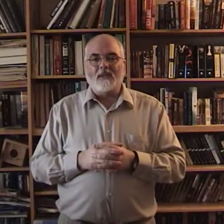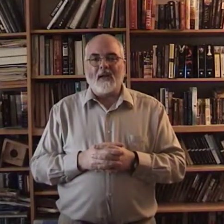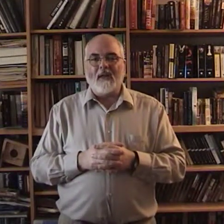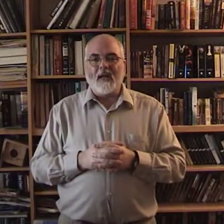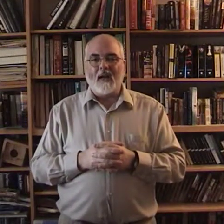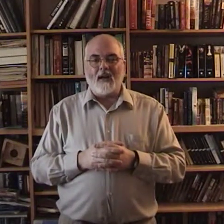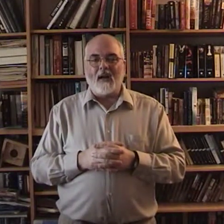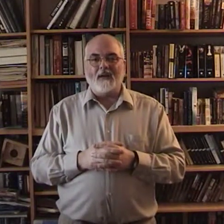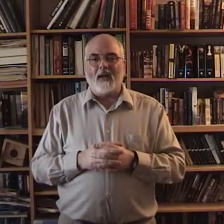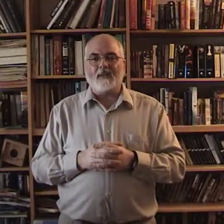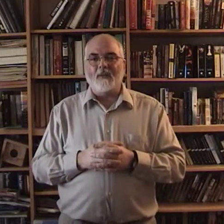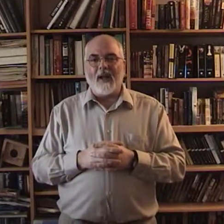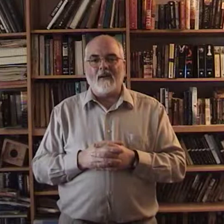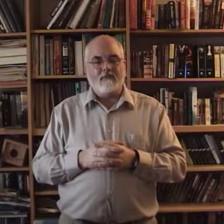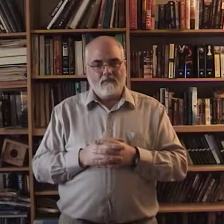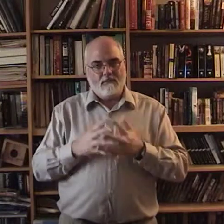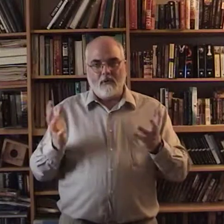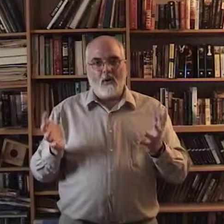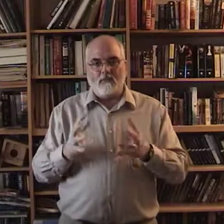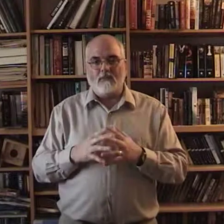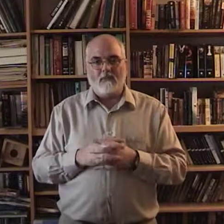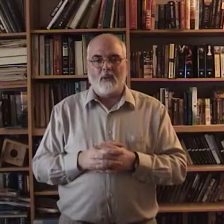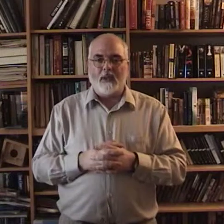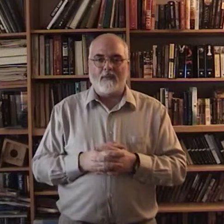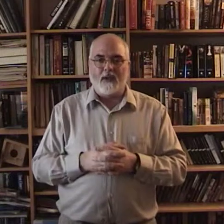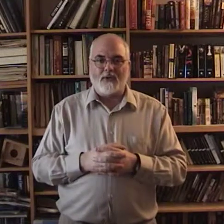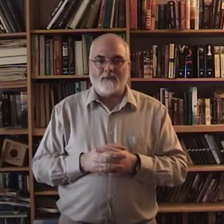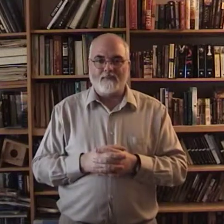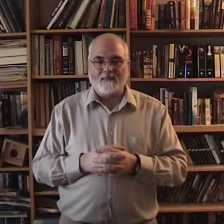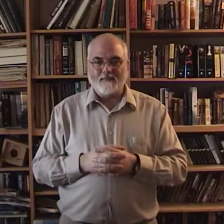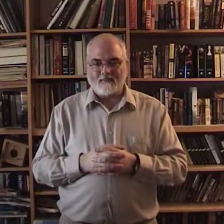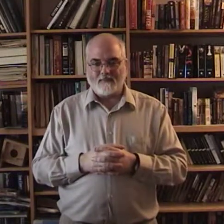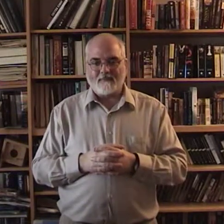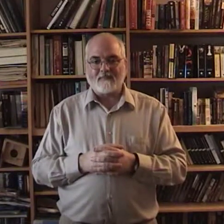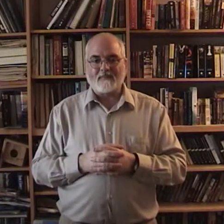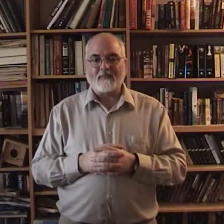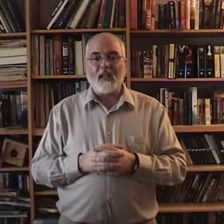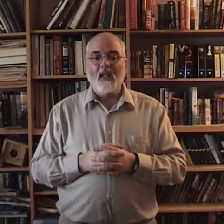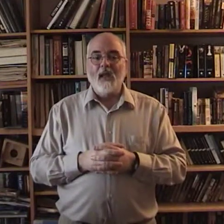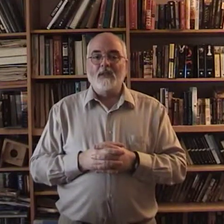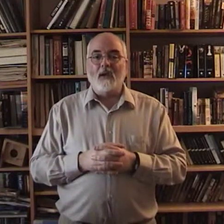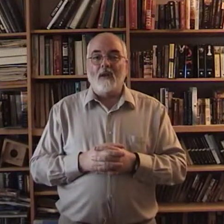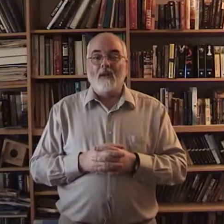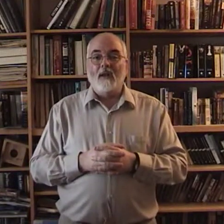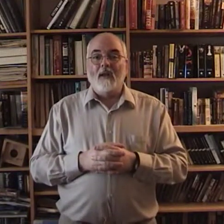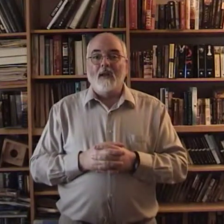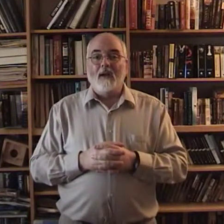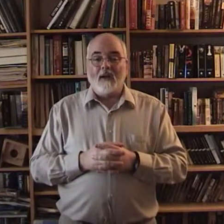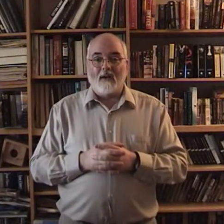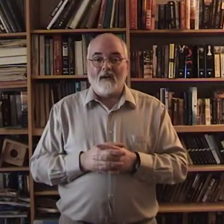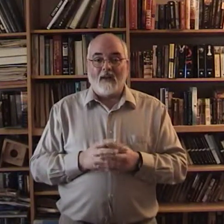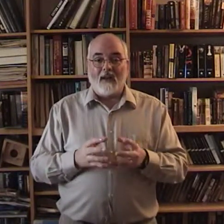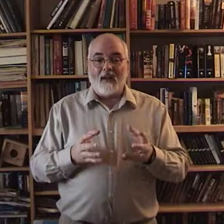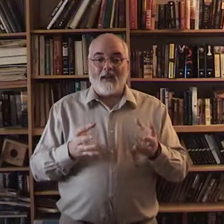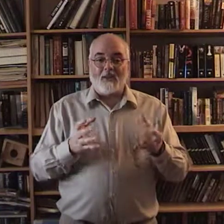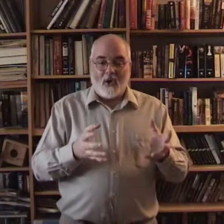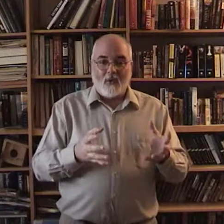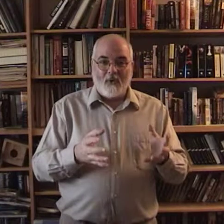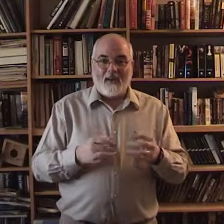outside of any kind of context, it would have no definition. So, here, so